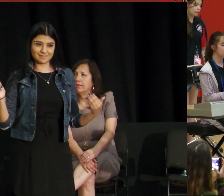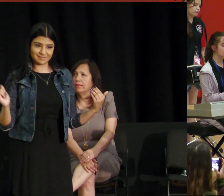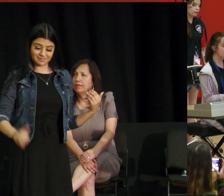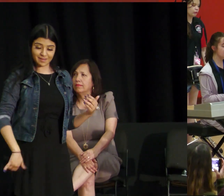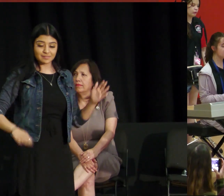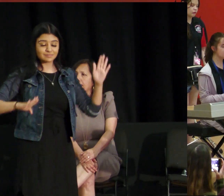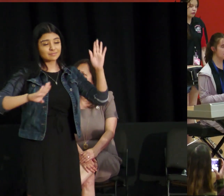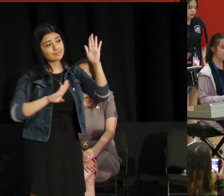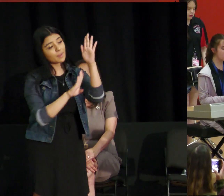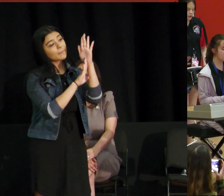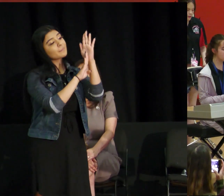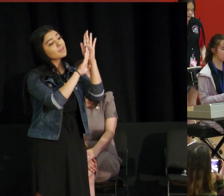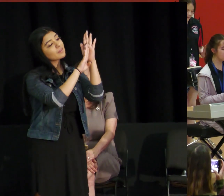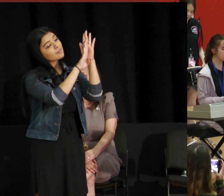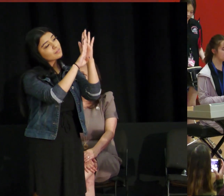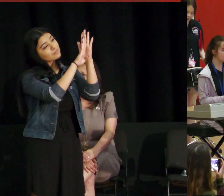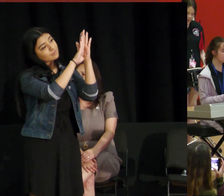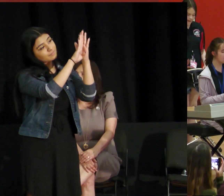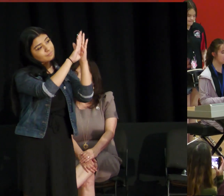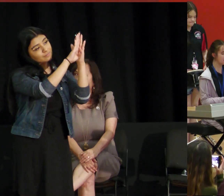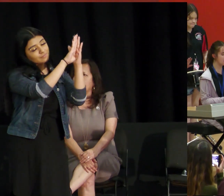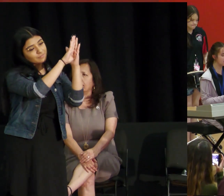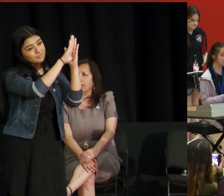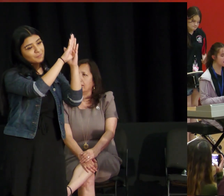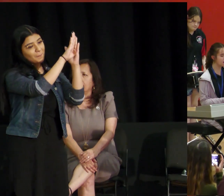It is mine.